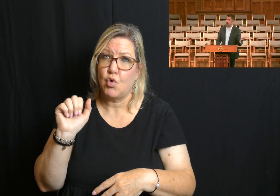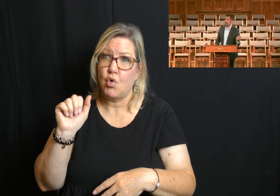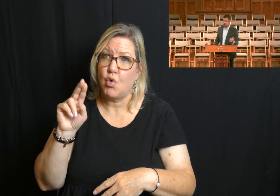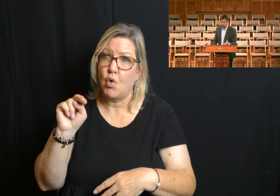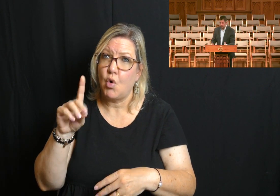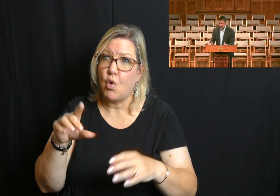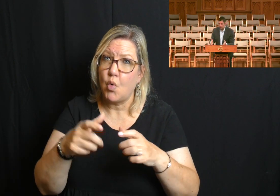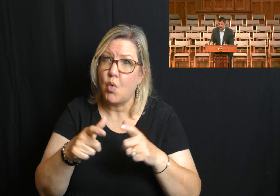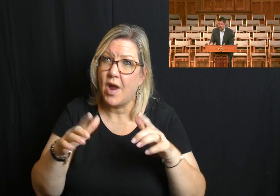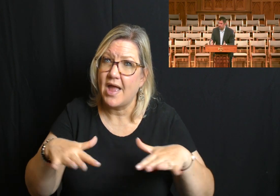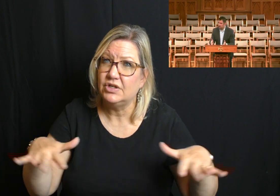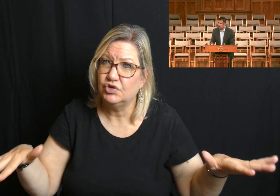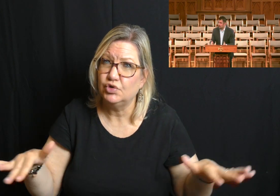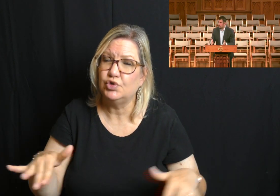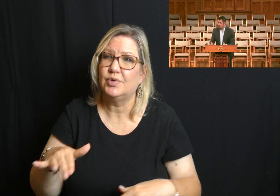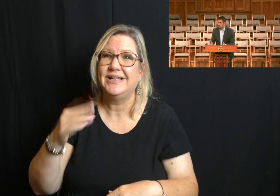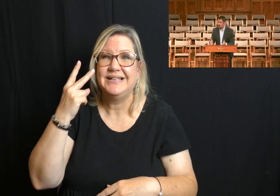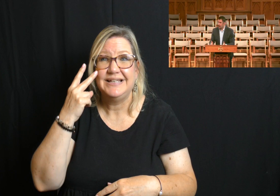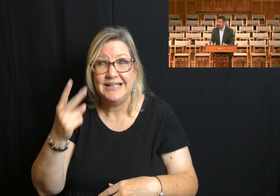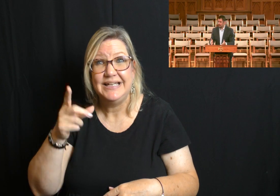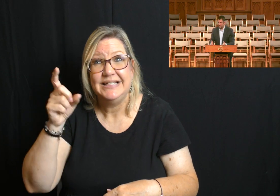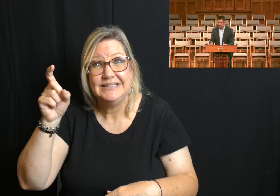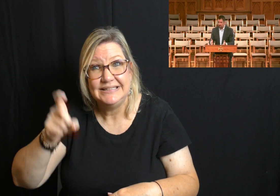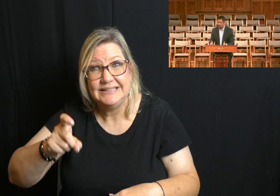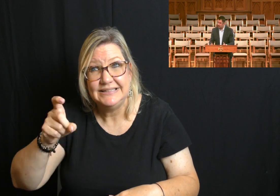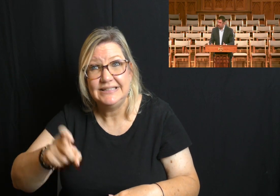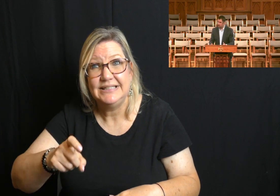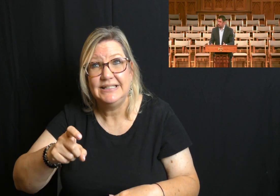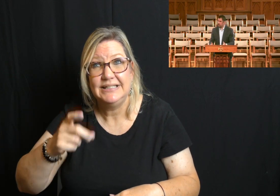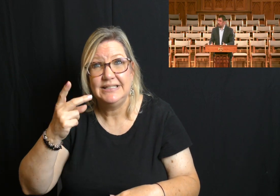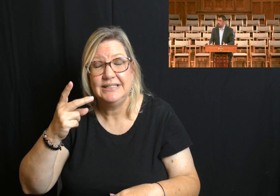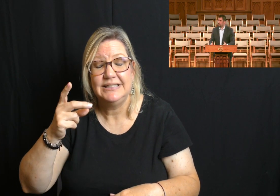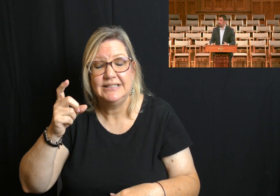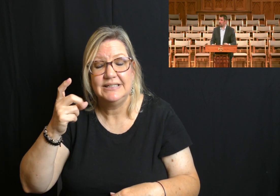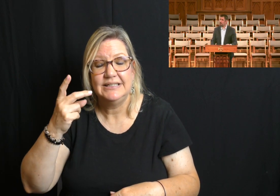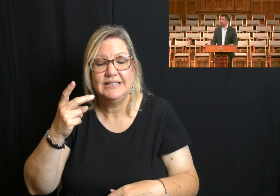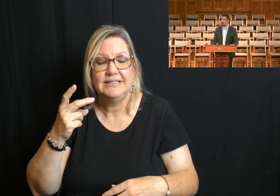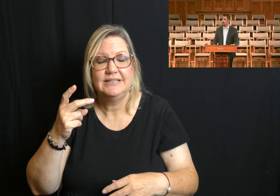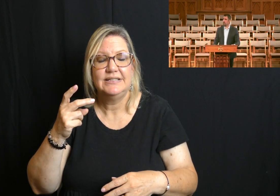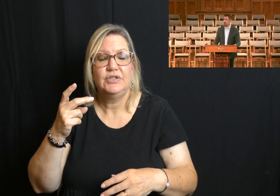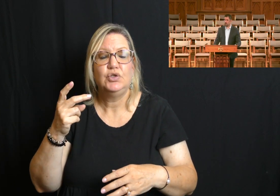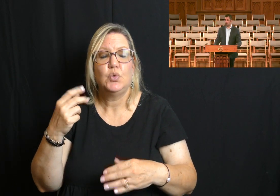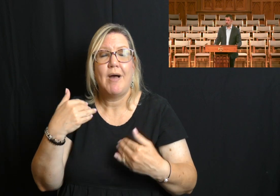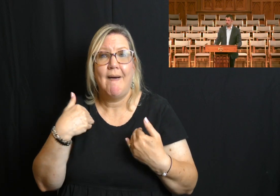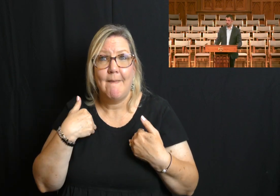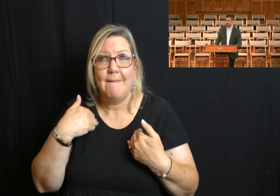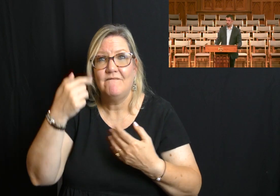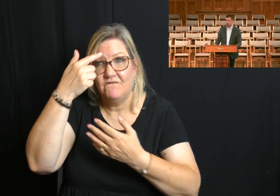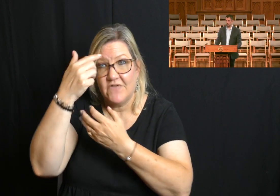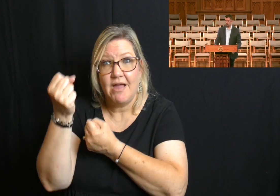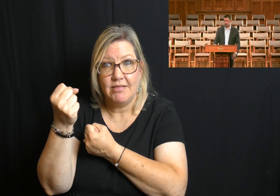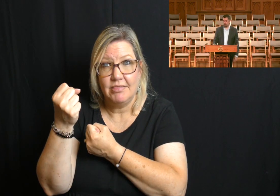children around you, they need to see you act in faith, not in fear.